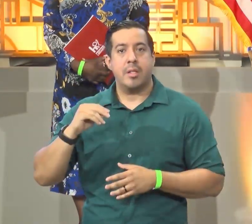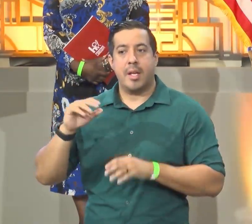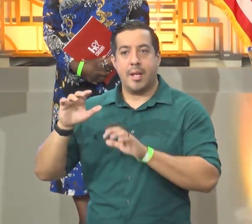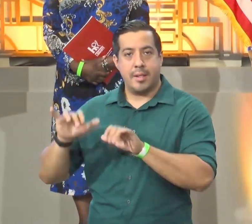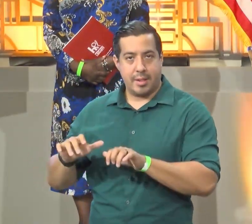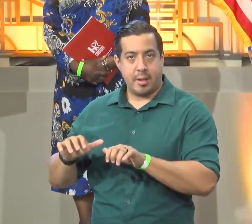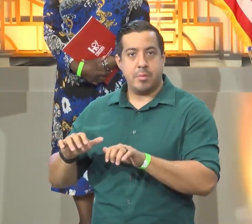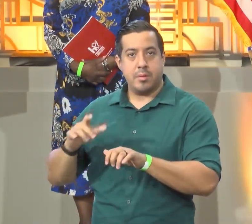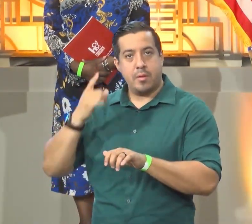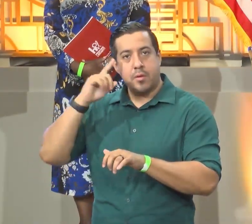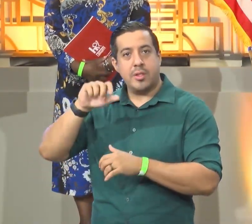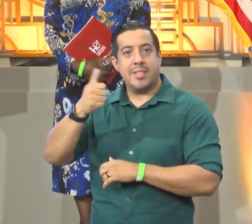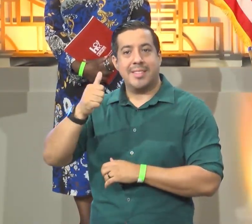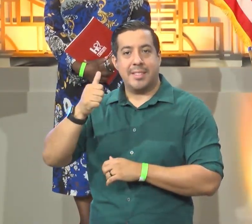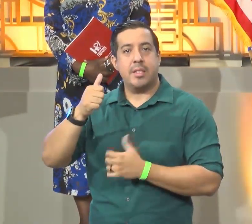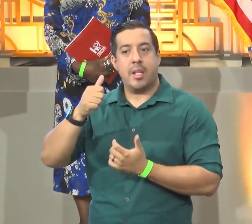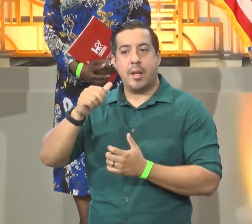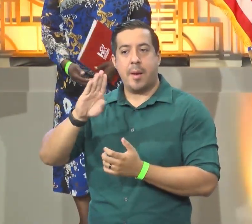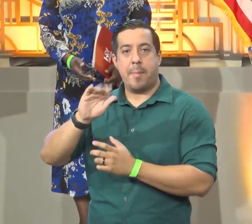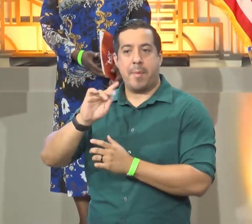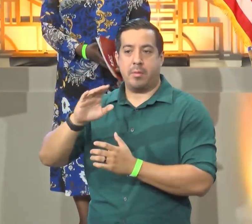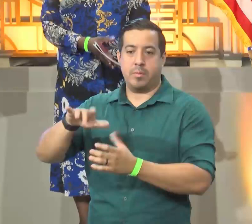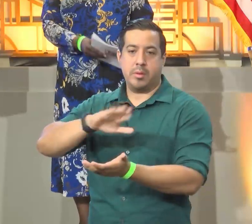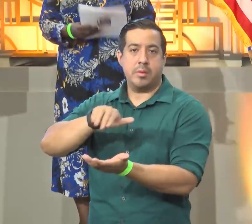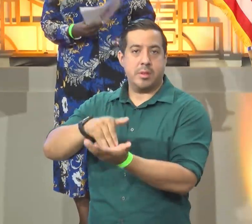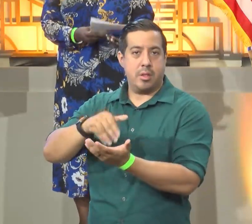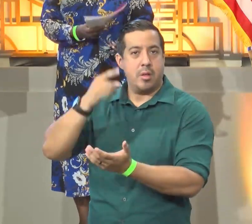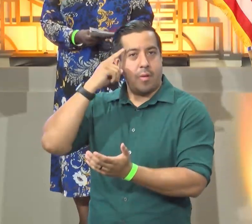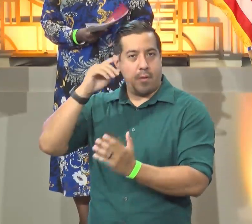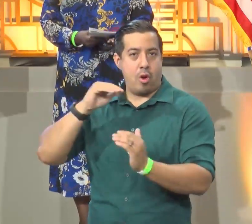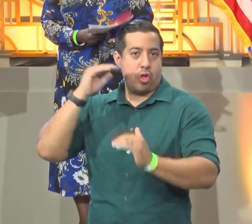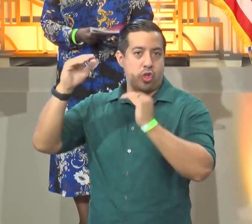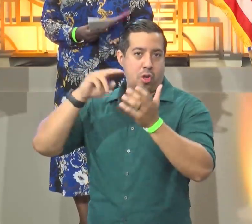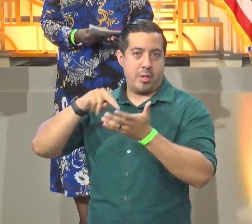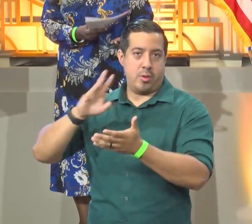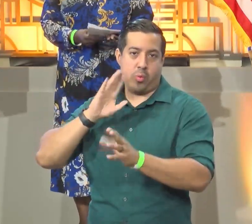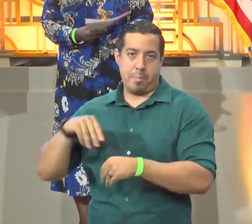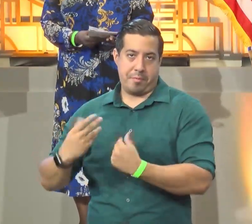10 community-based adult literacy providers.